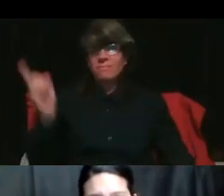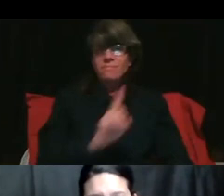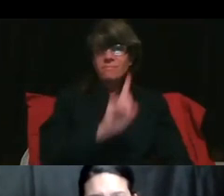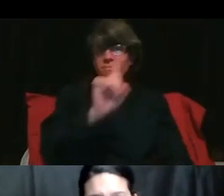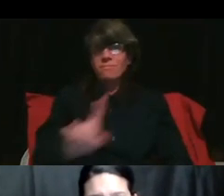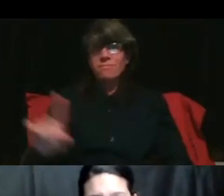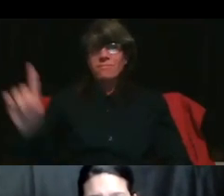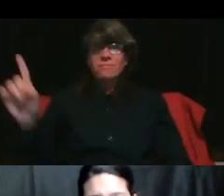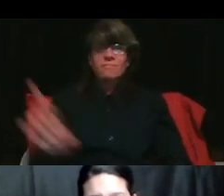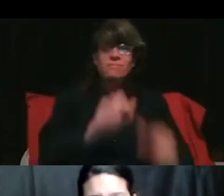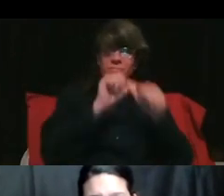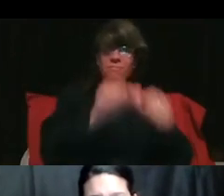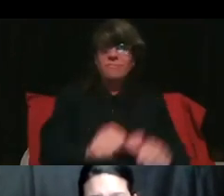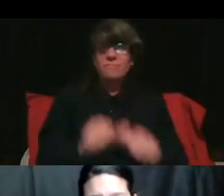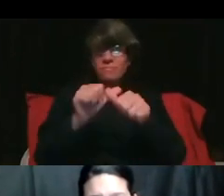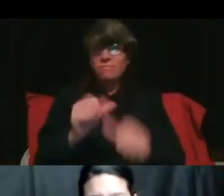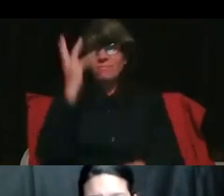ako na shanga.